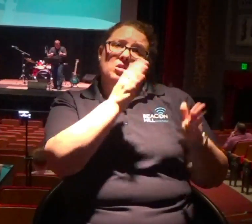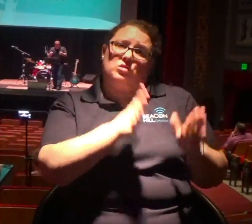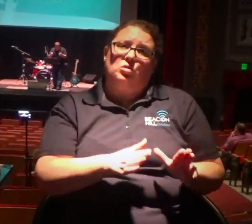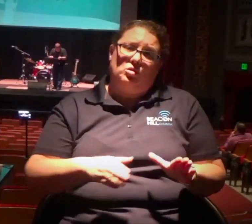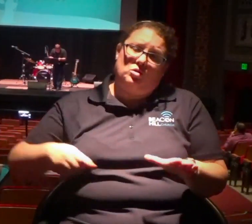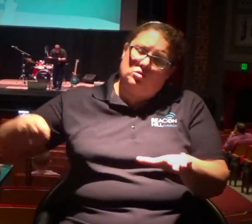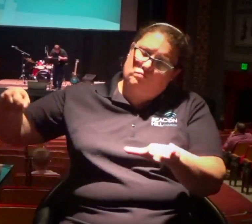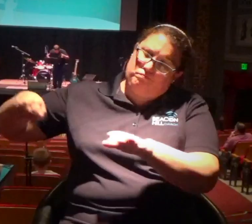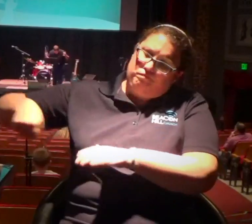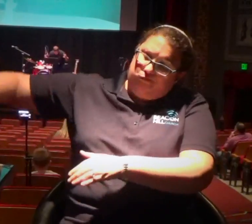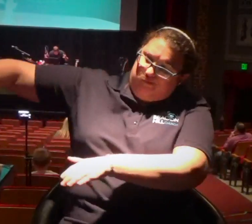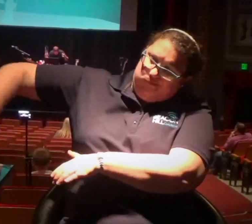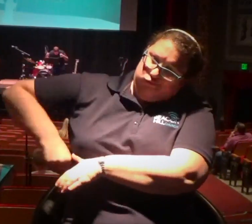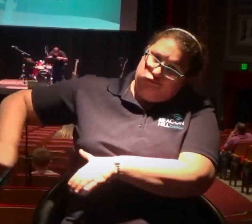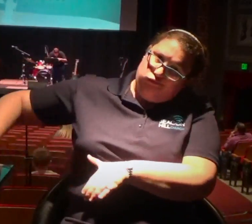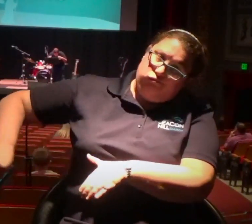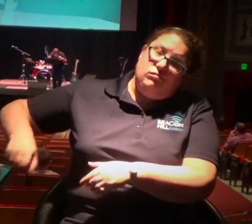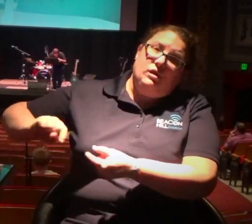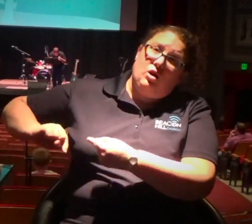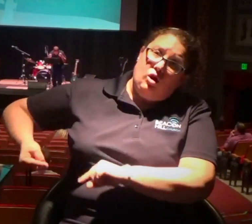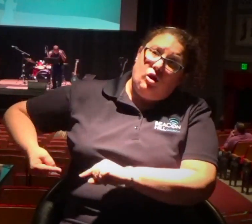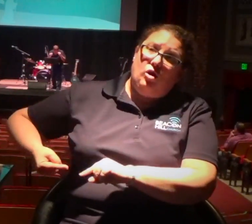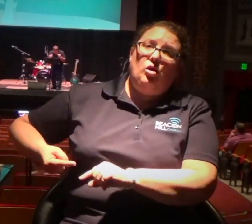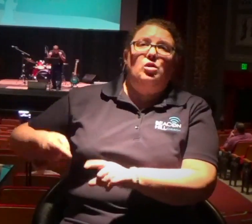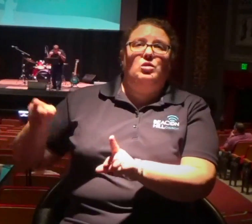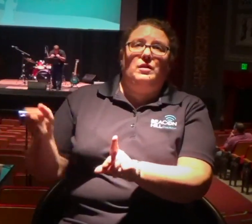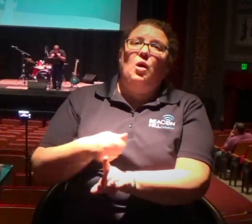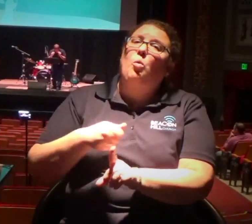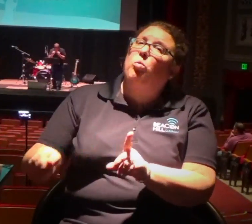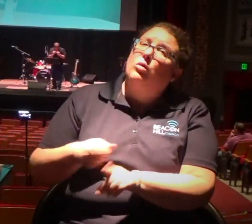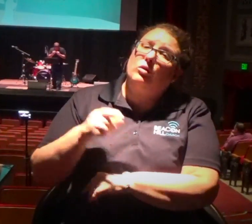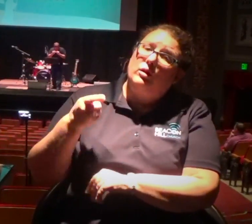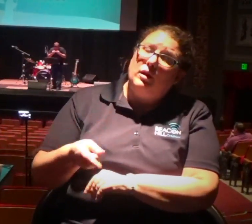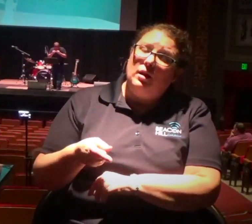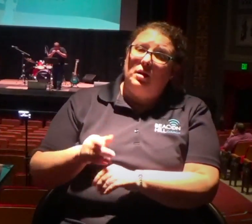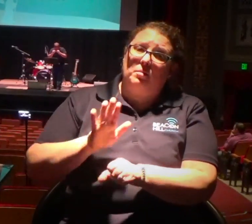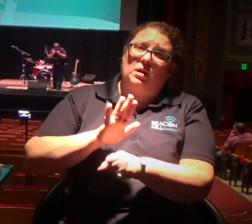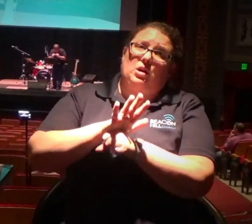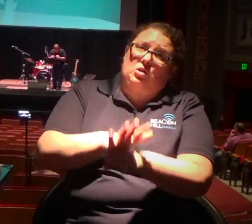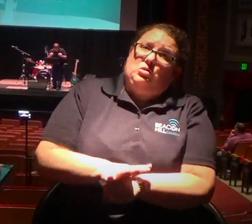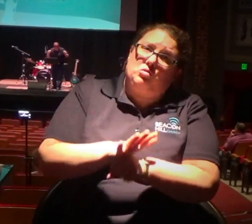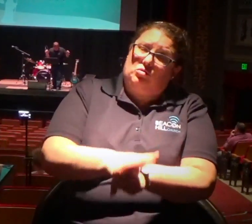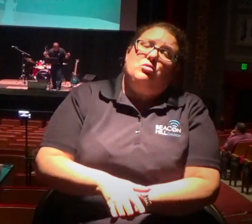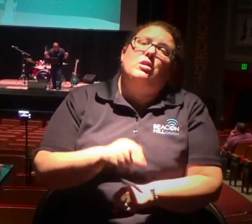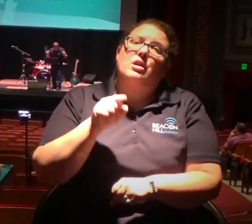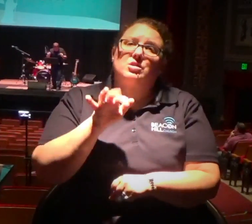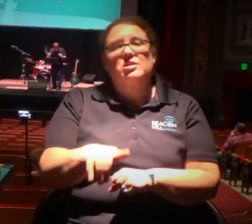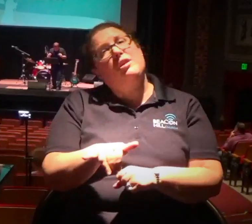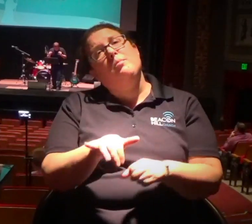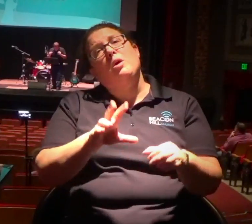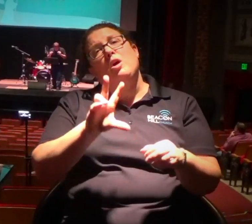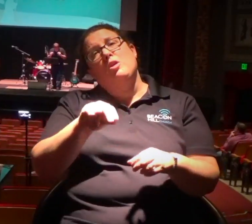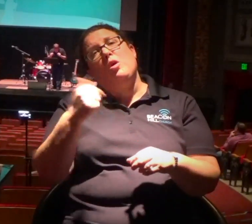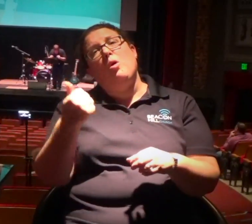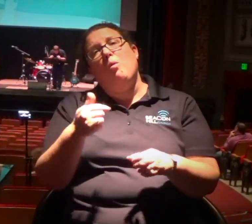scripture says they literally crushed him. There is no other description in the Hebrew word that we can use